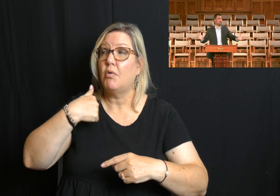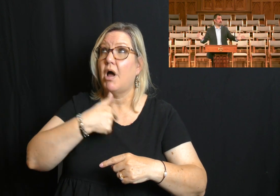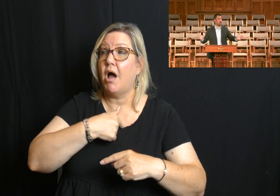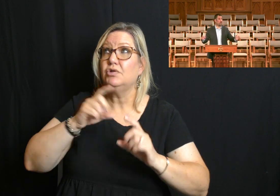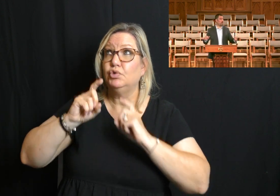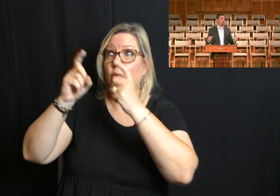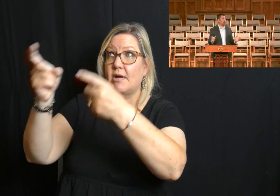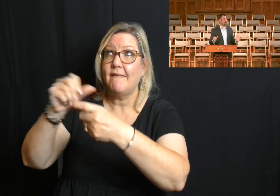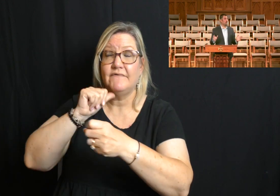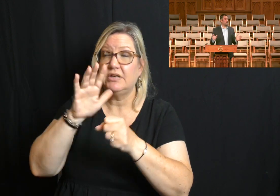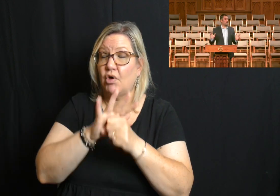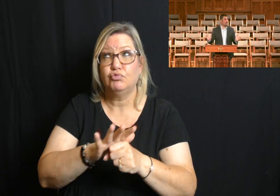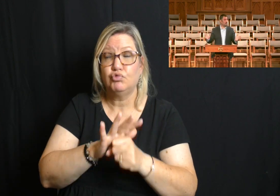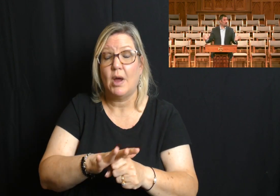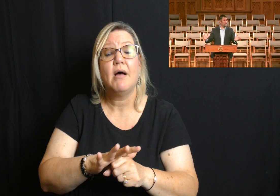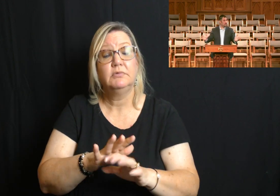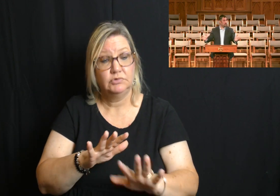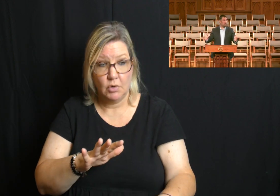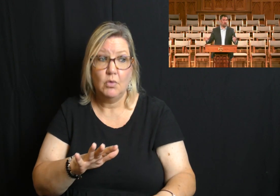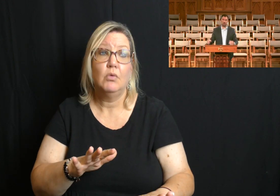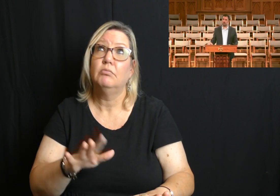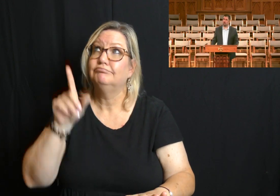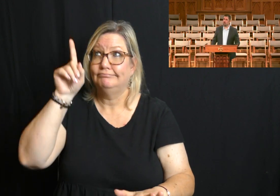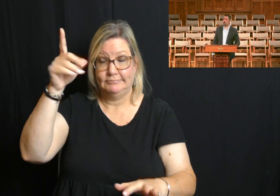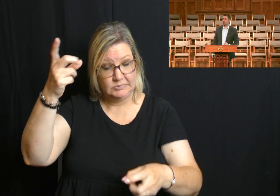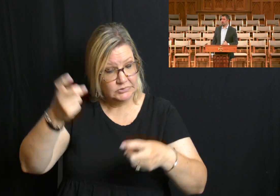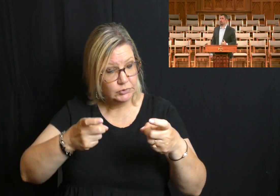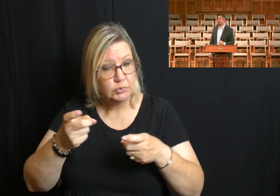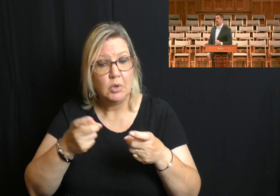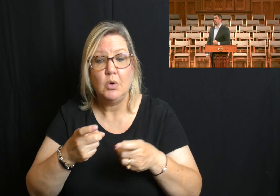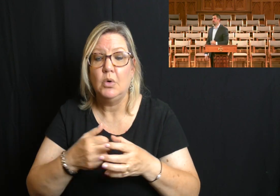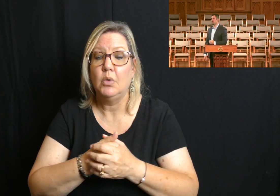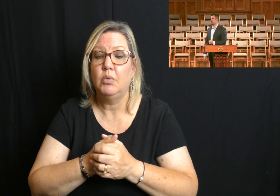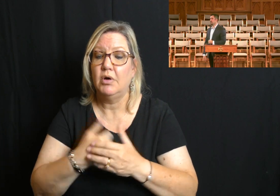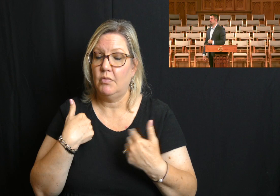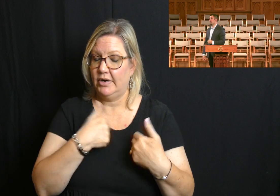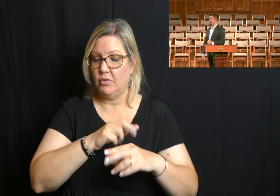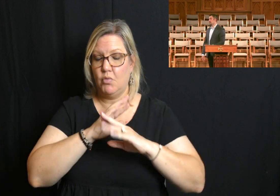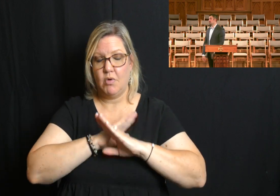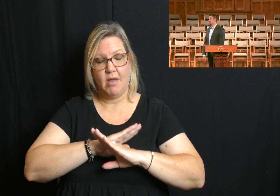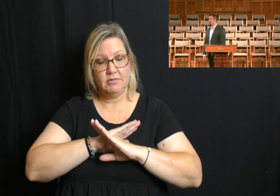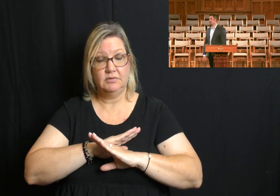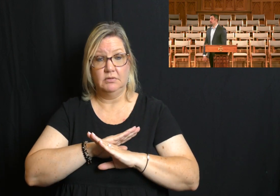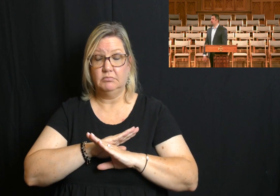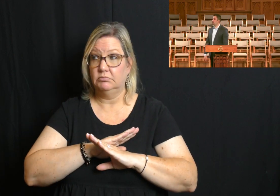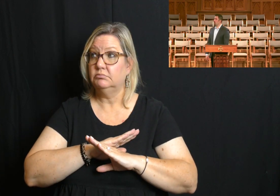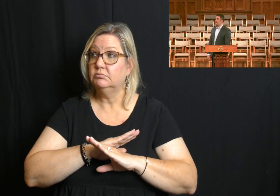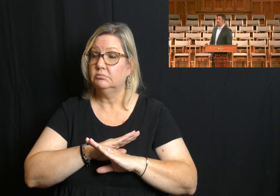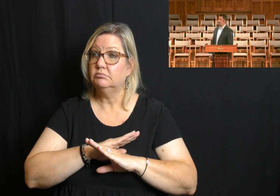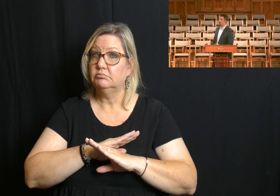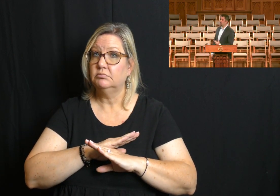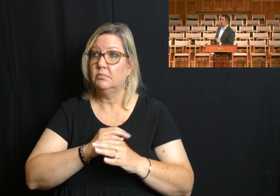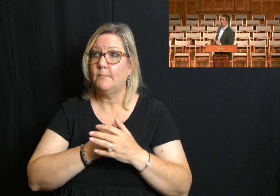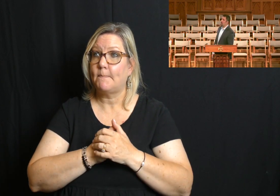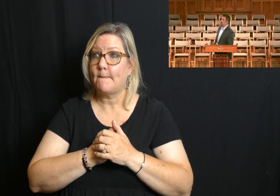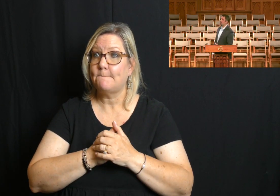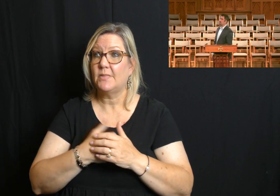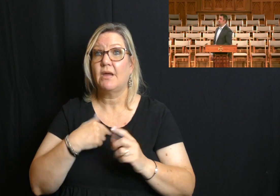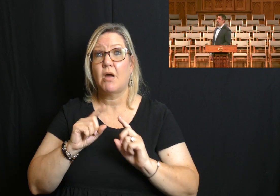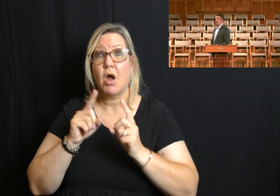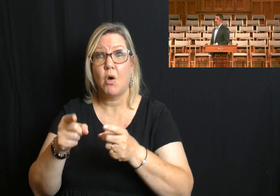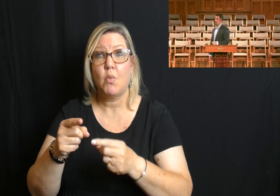not stress about it because he is in control. We're going to rest. And we did. And you know, I went to the